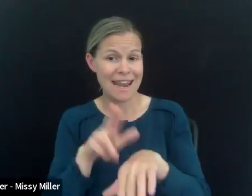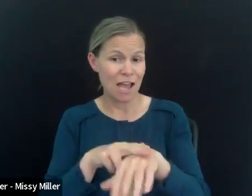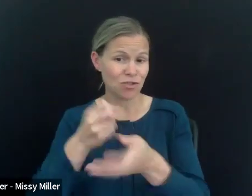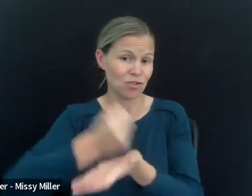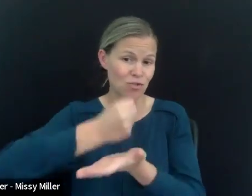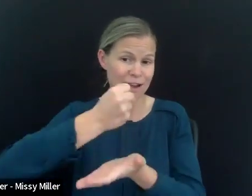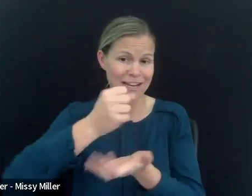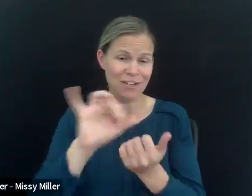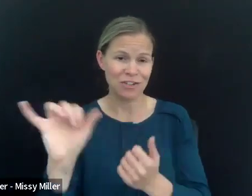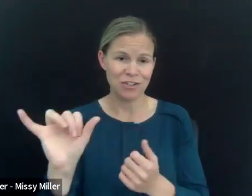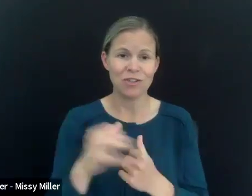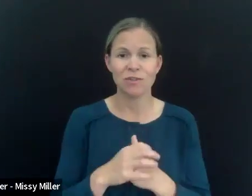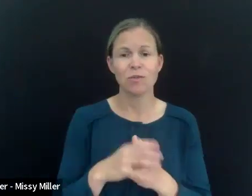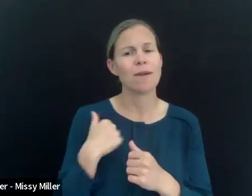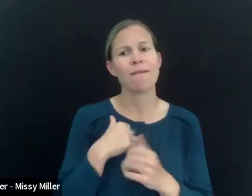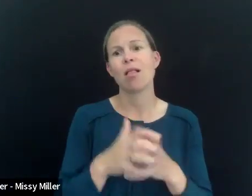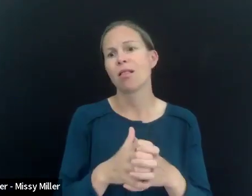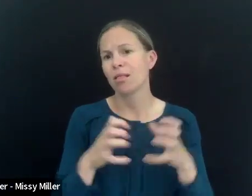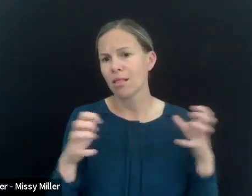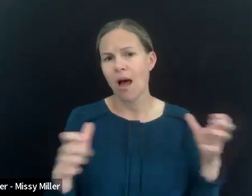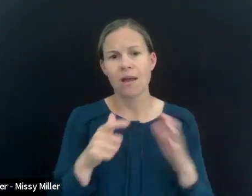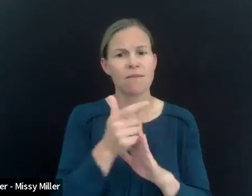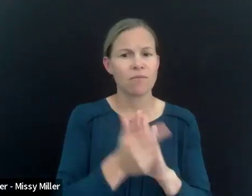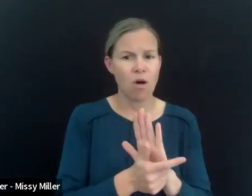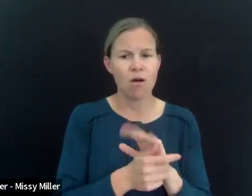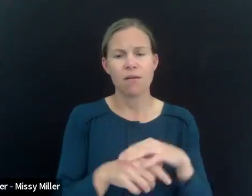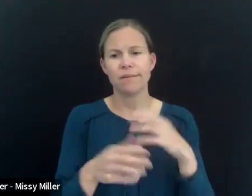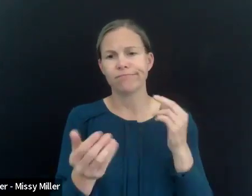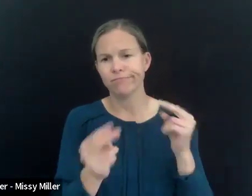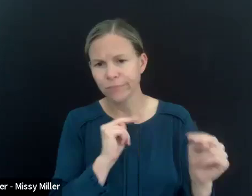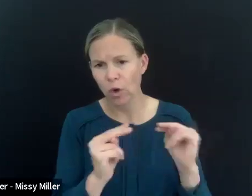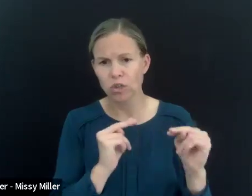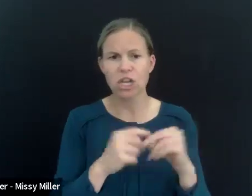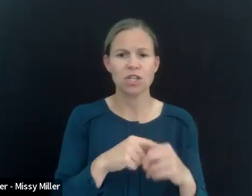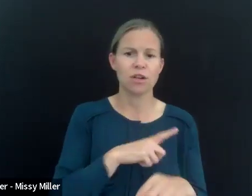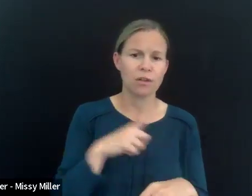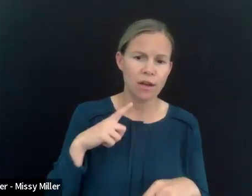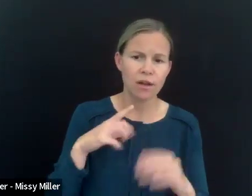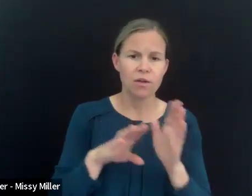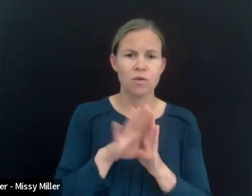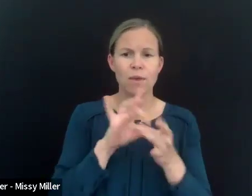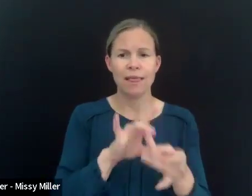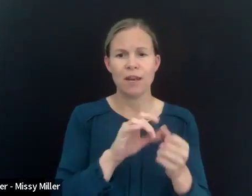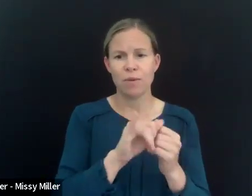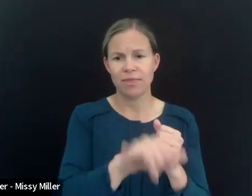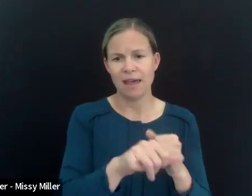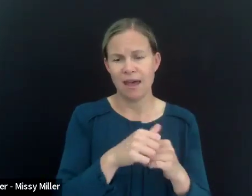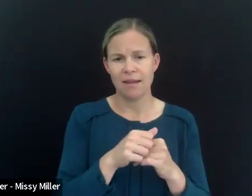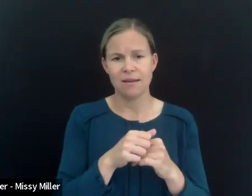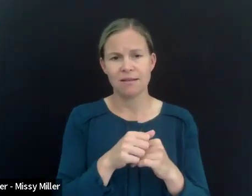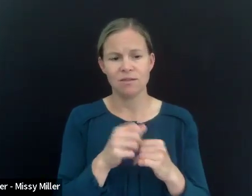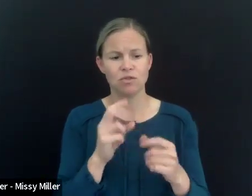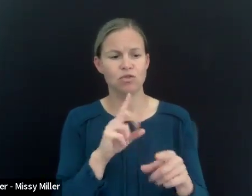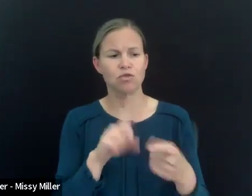a lot of litigation working with the ACLU to kind of overcome some of these regulatory barriers